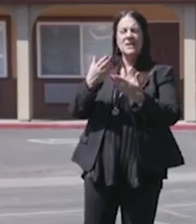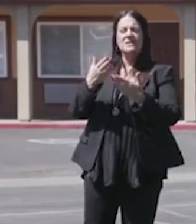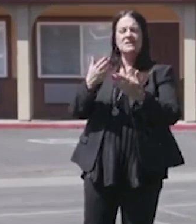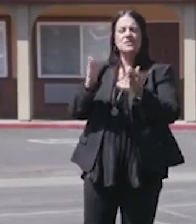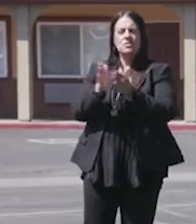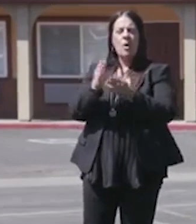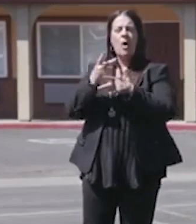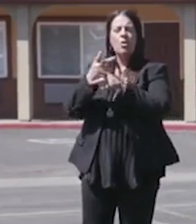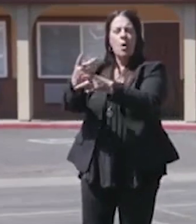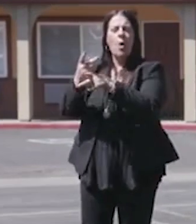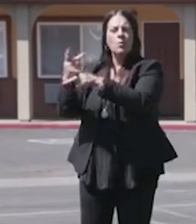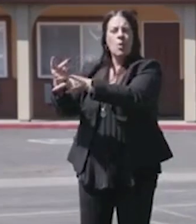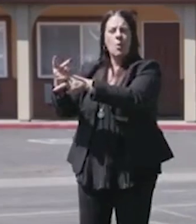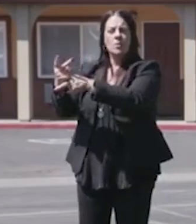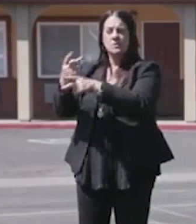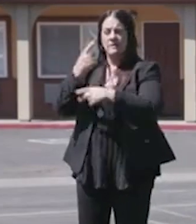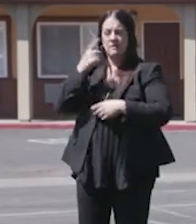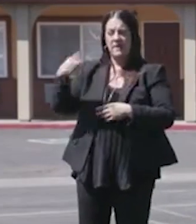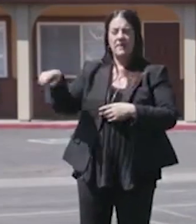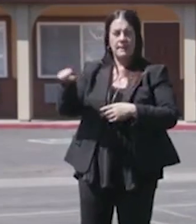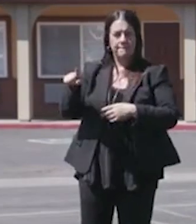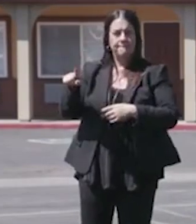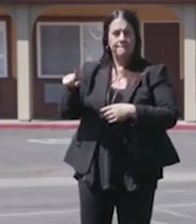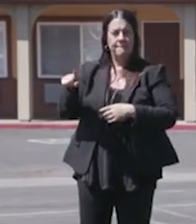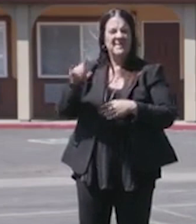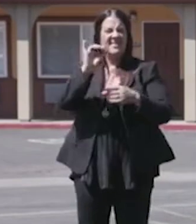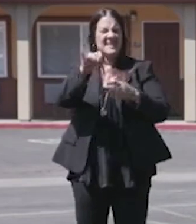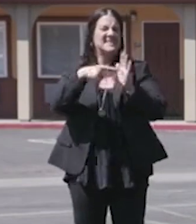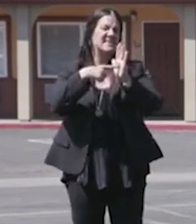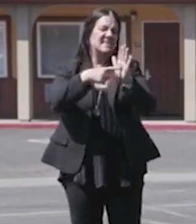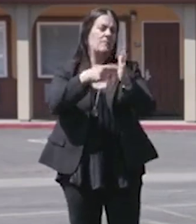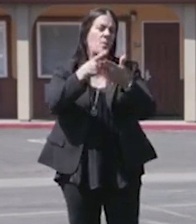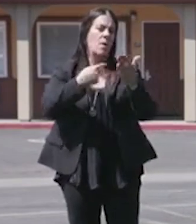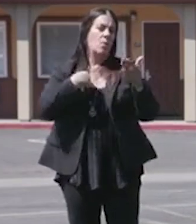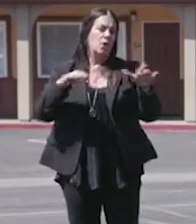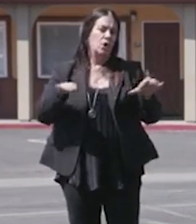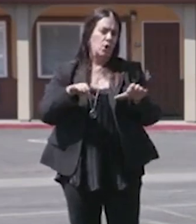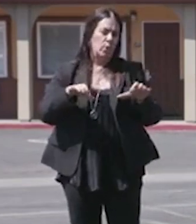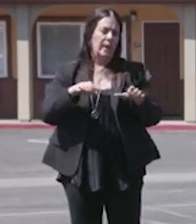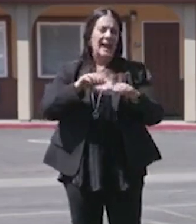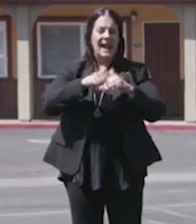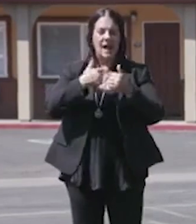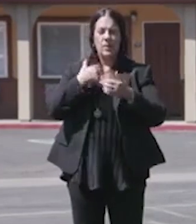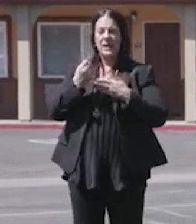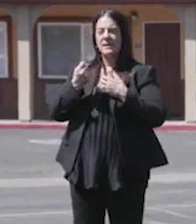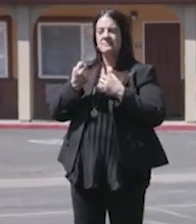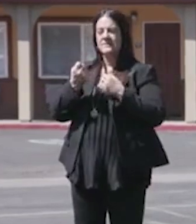to provide access. That's an example of what we're doing to provide